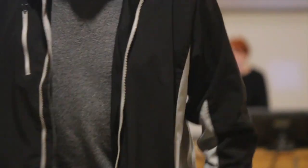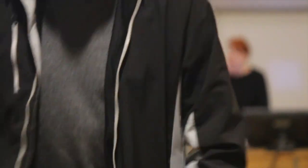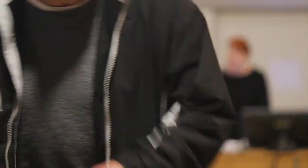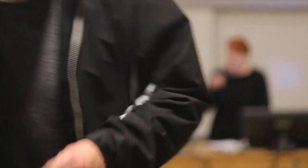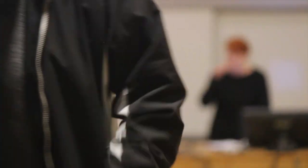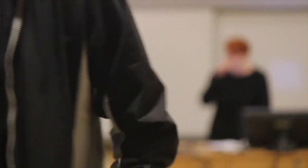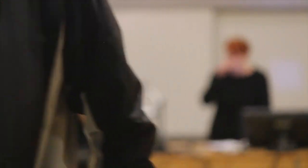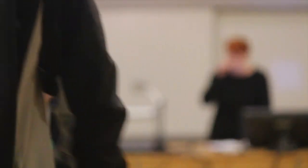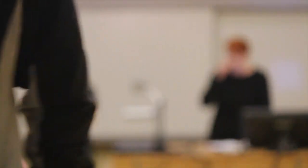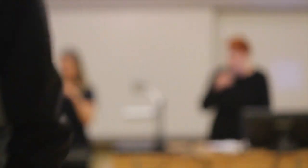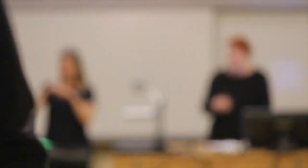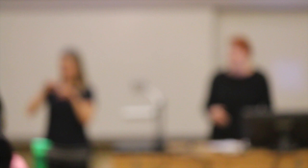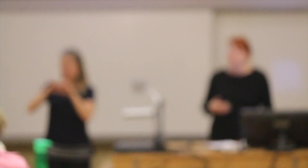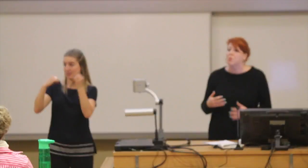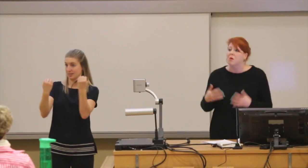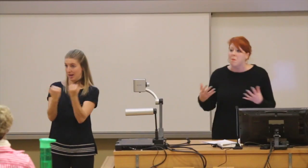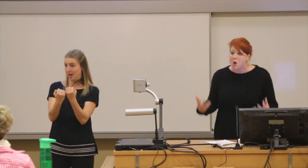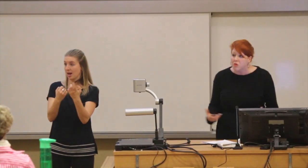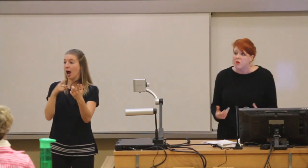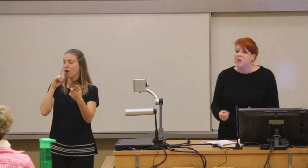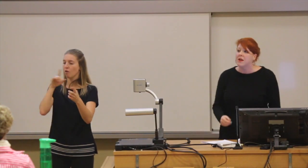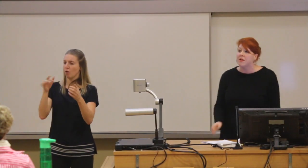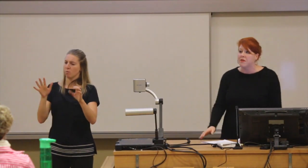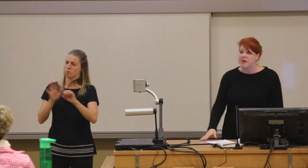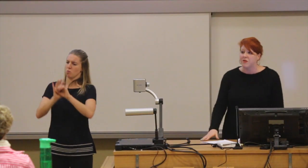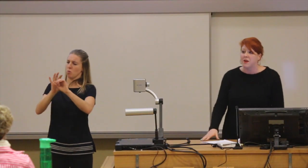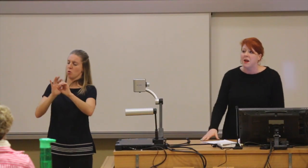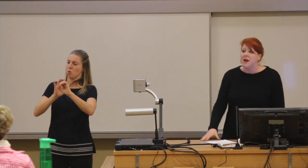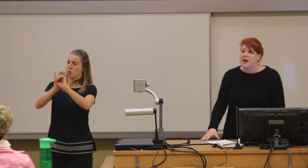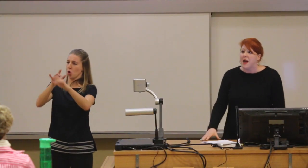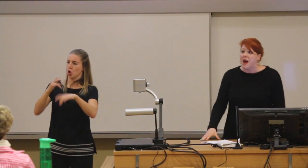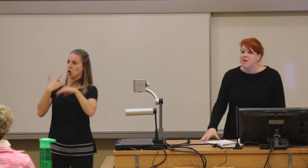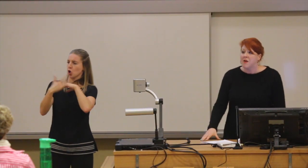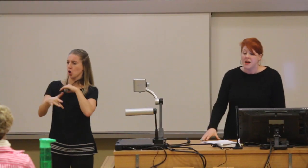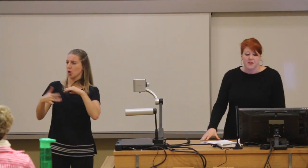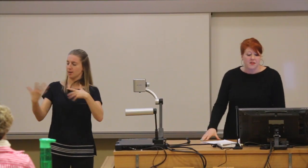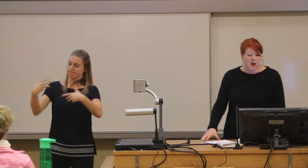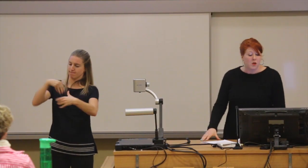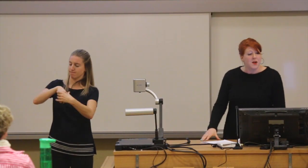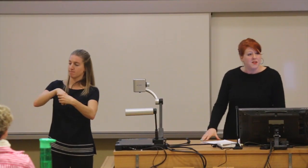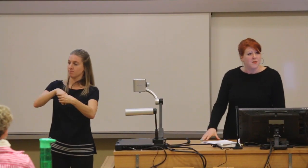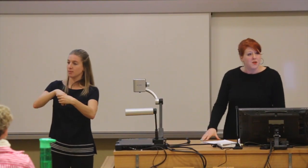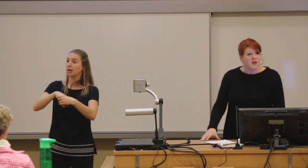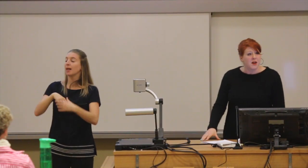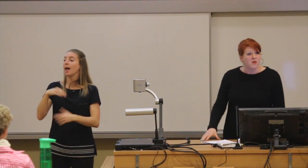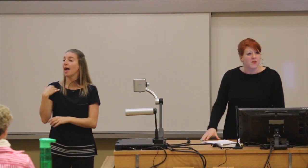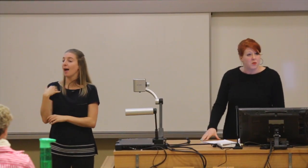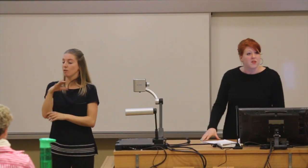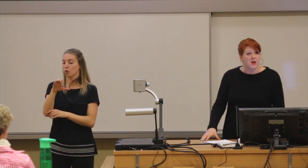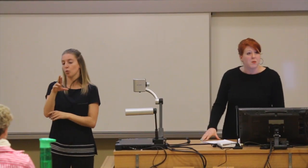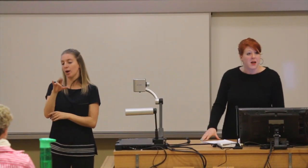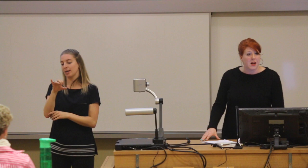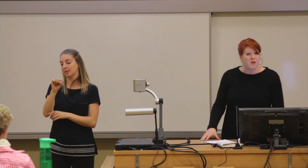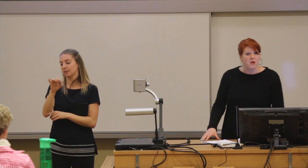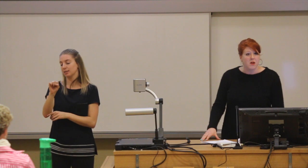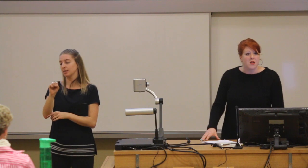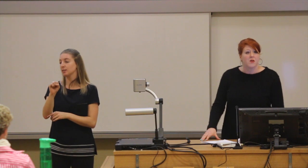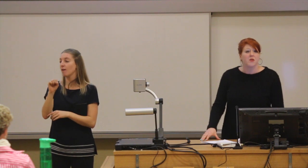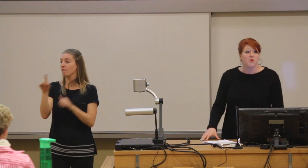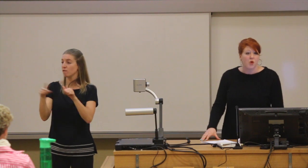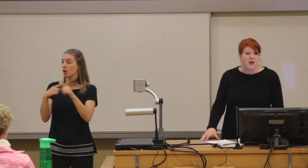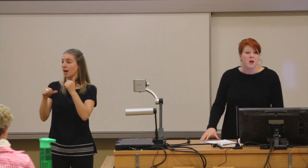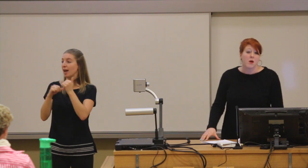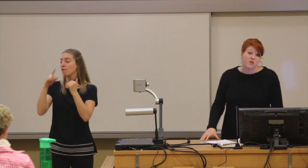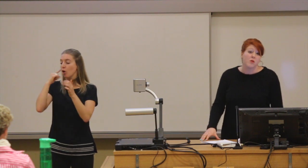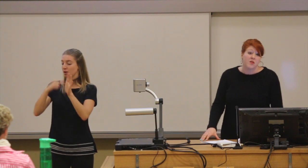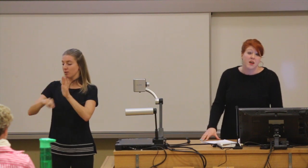with a communication strategy to promote early intervention. And there is crisis first aid for suicidal behavior, so